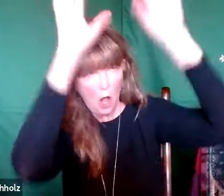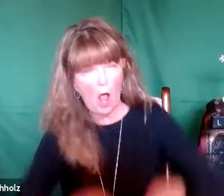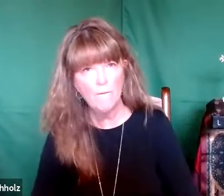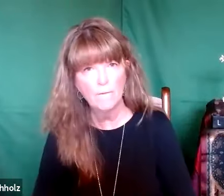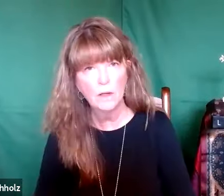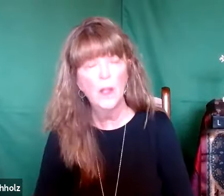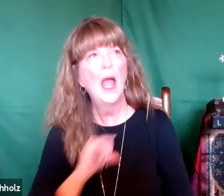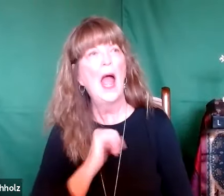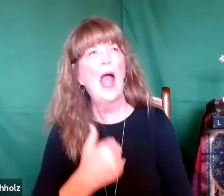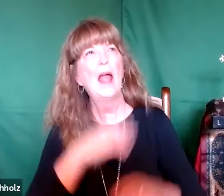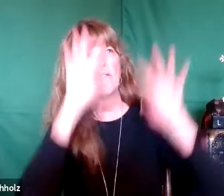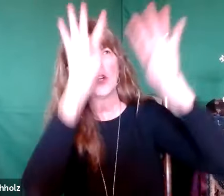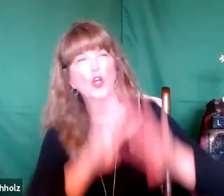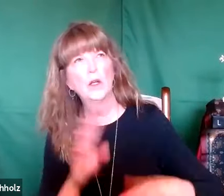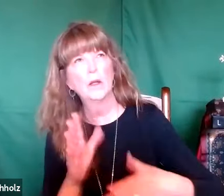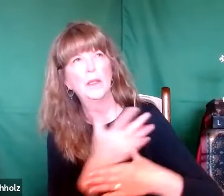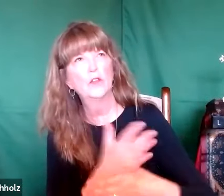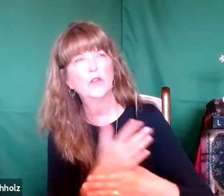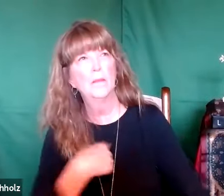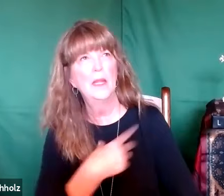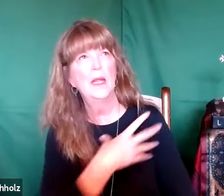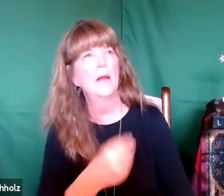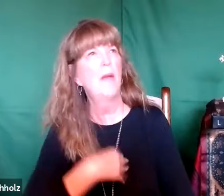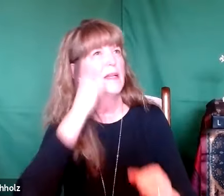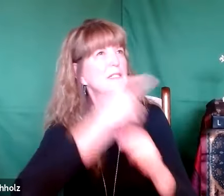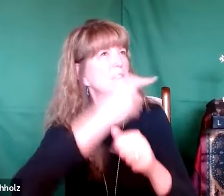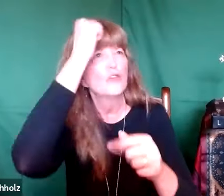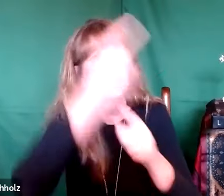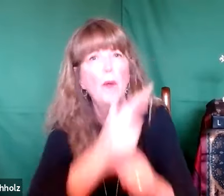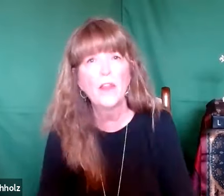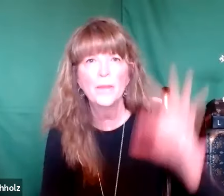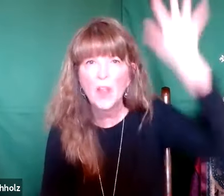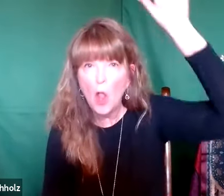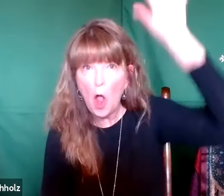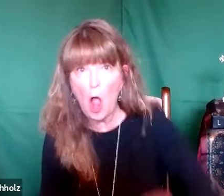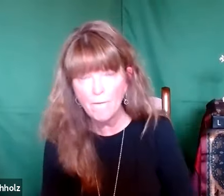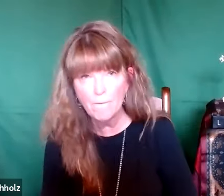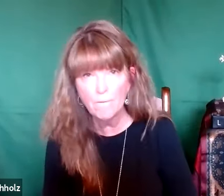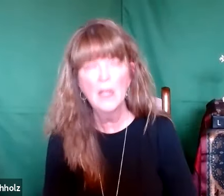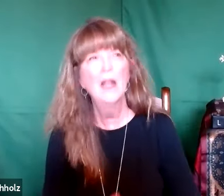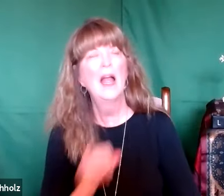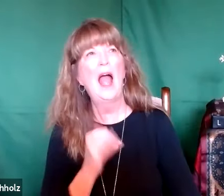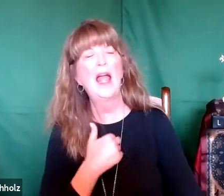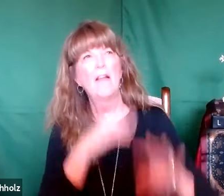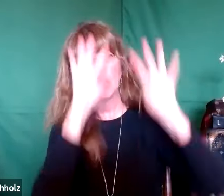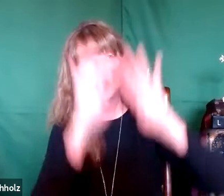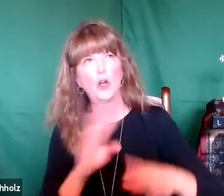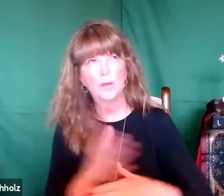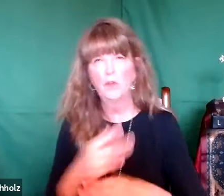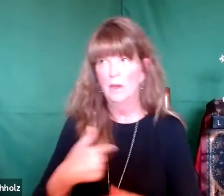What curtains are there between you and your parents? I need to take them off. What curtains do I have between myself and my siblings? I